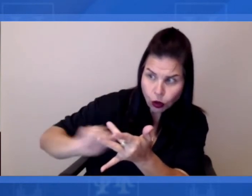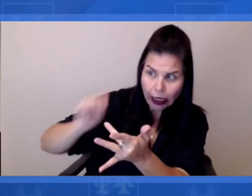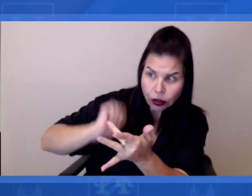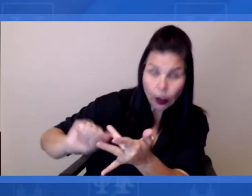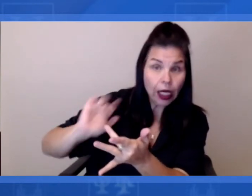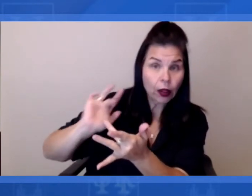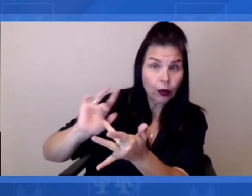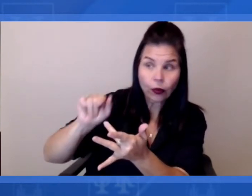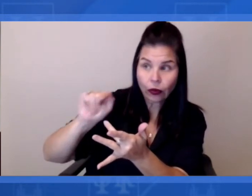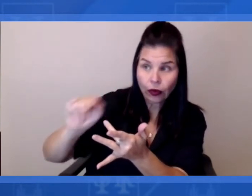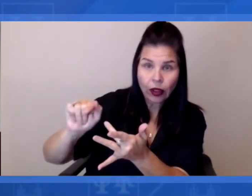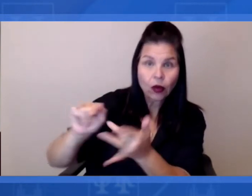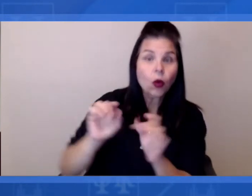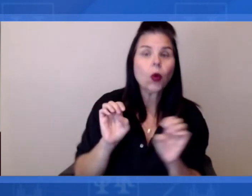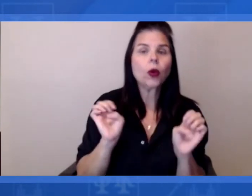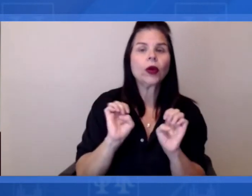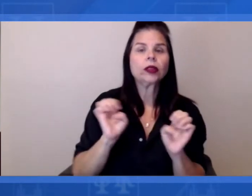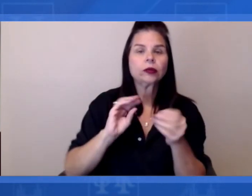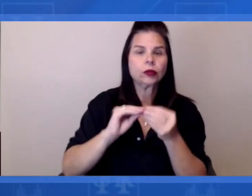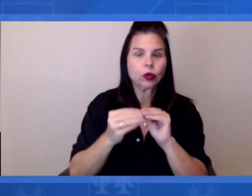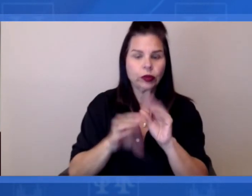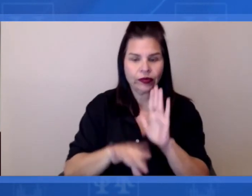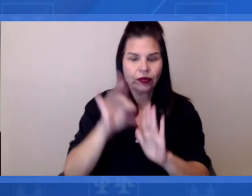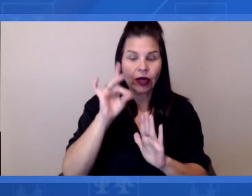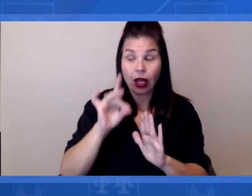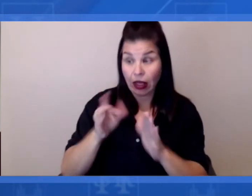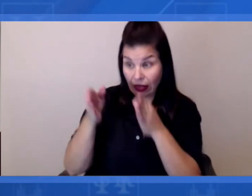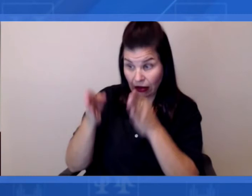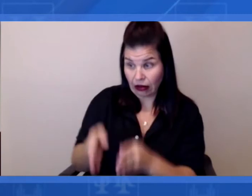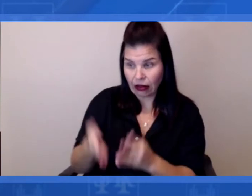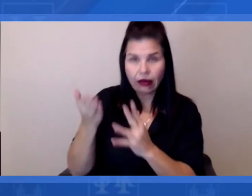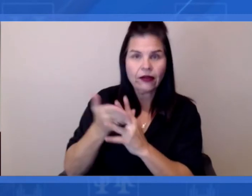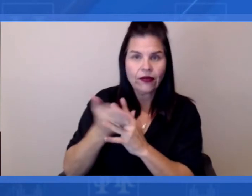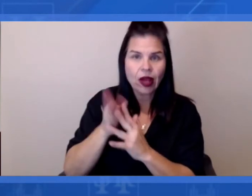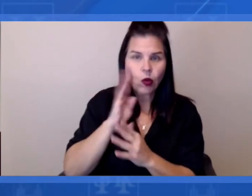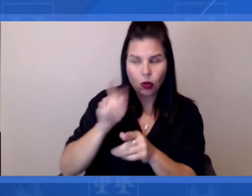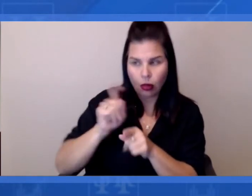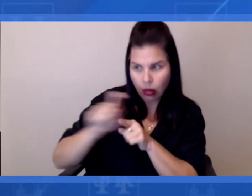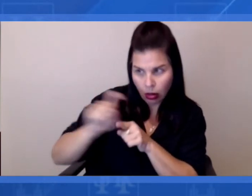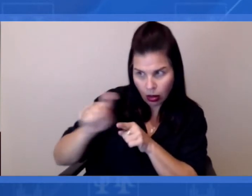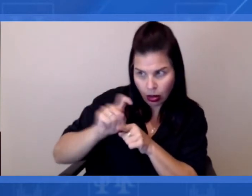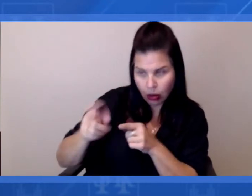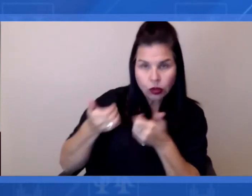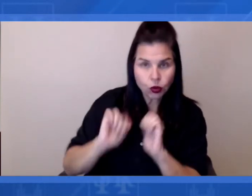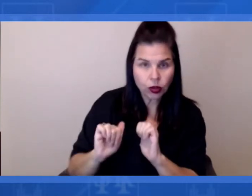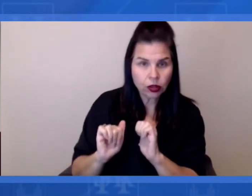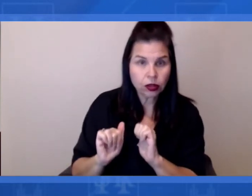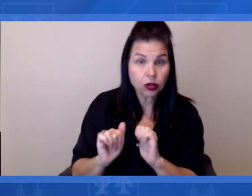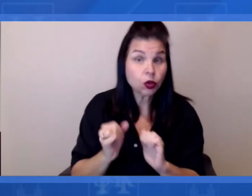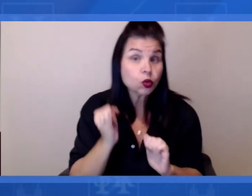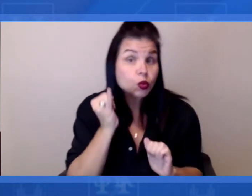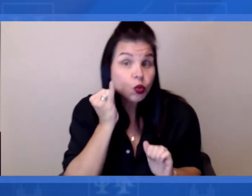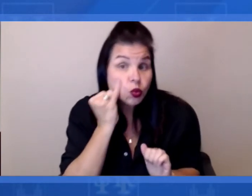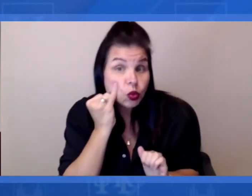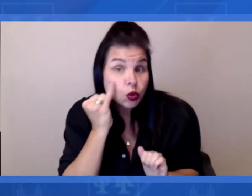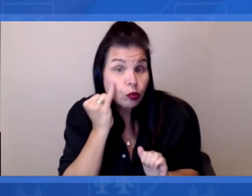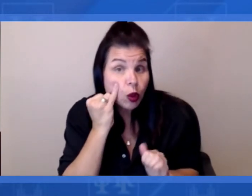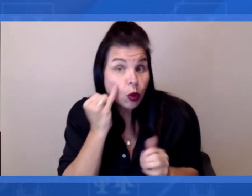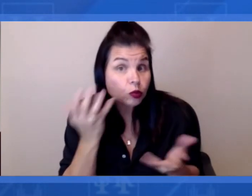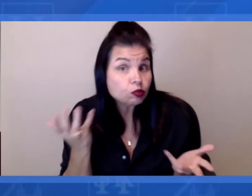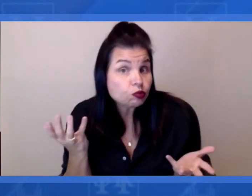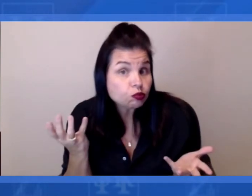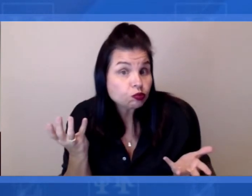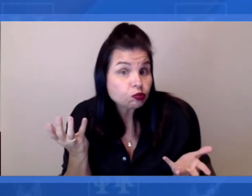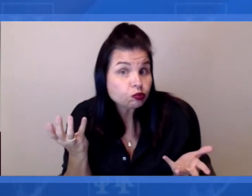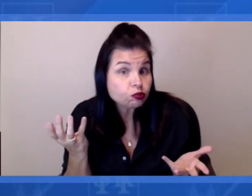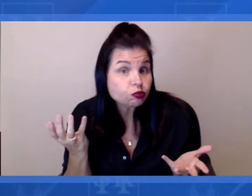destination or the emergency number found in the client file. Should DARTS be unable